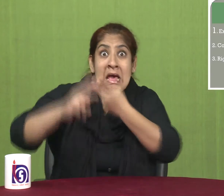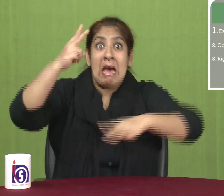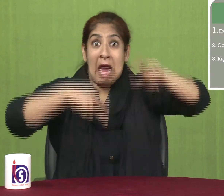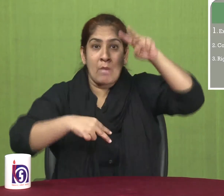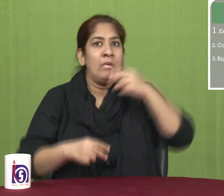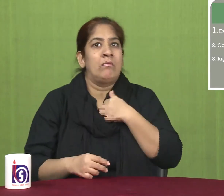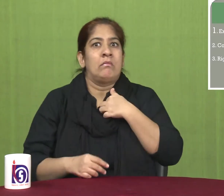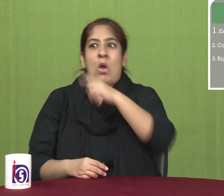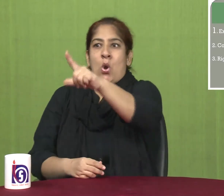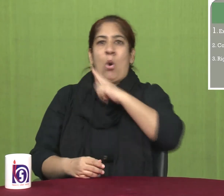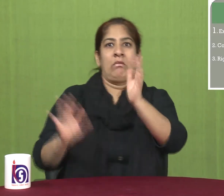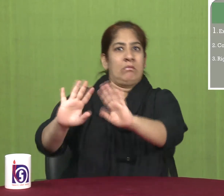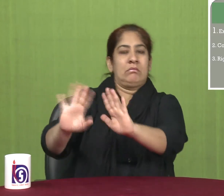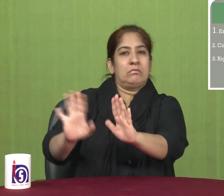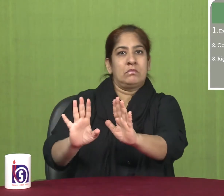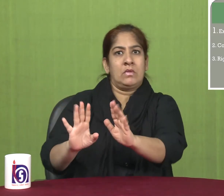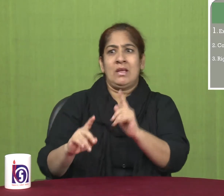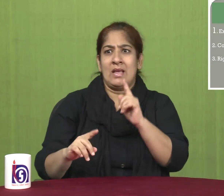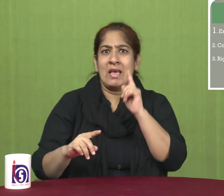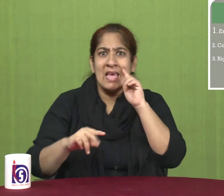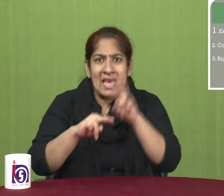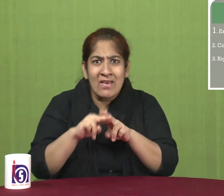Like there is some addition of interest